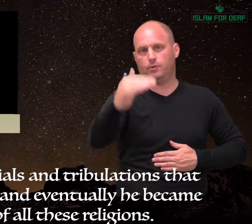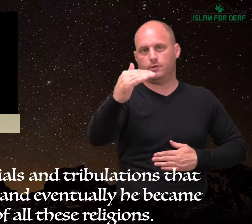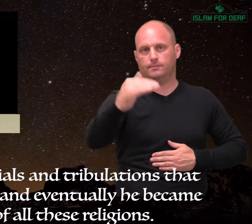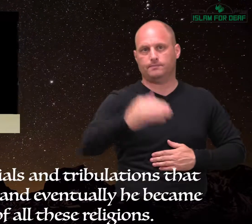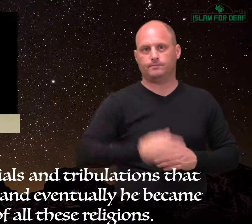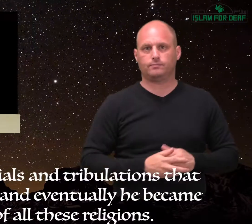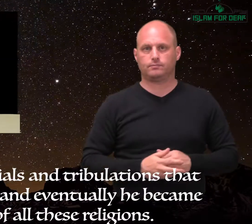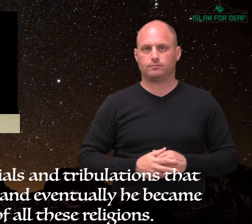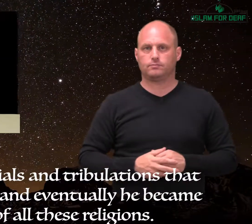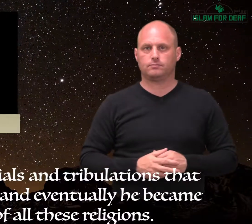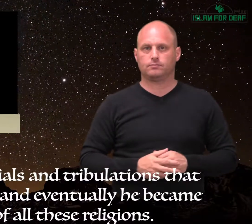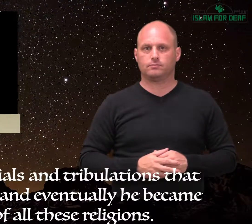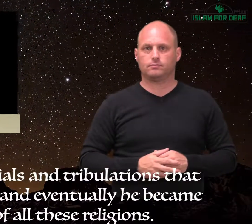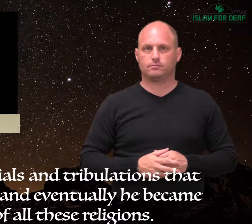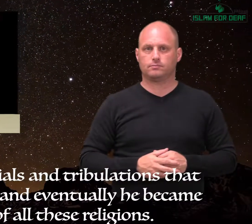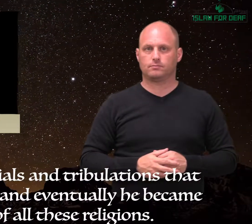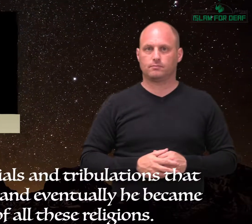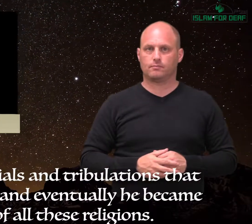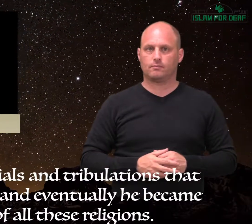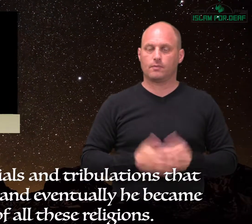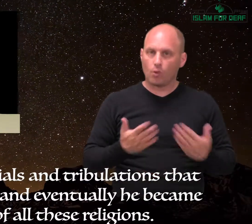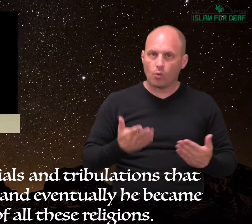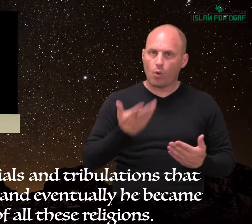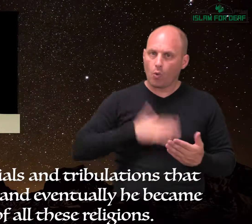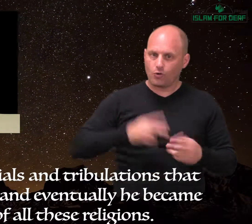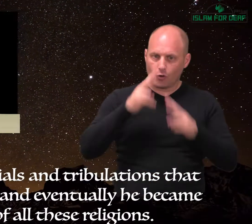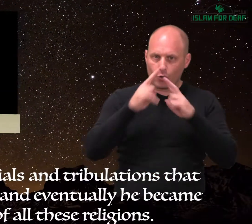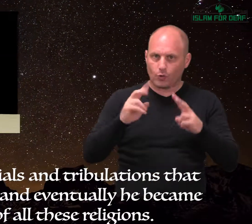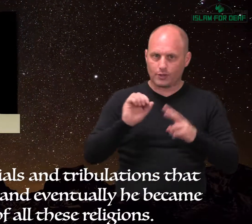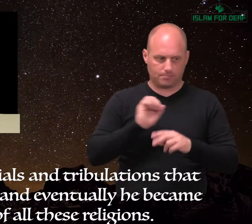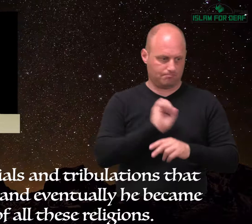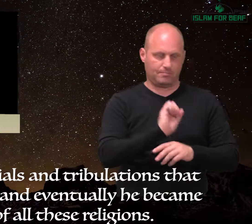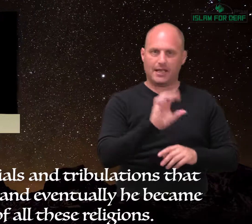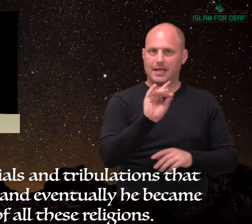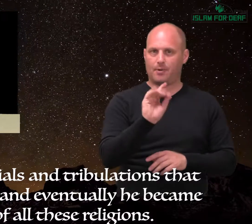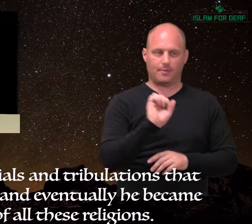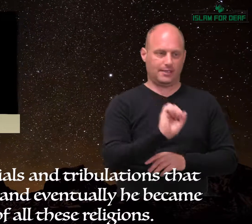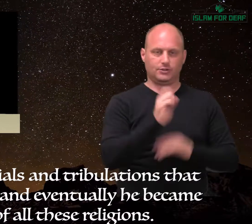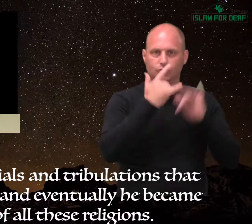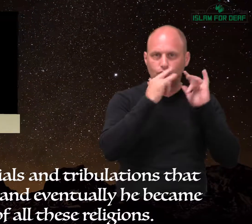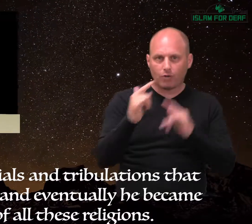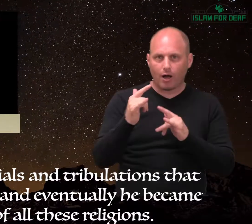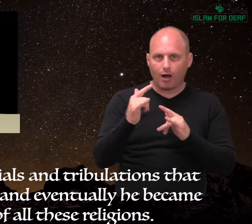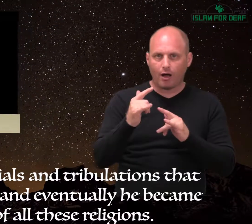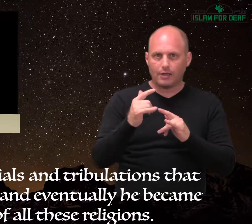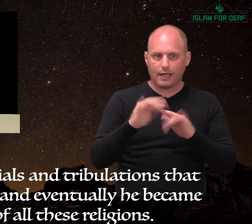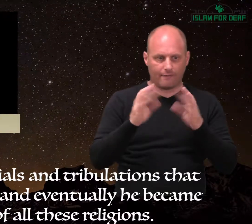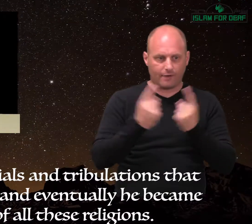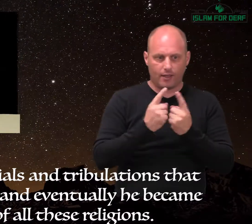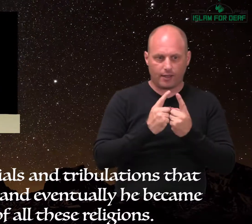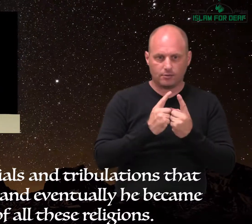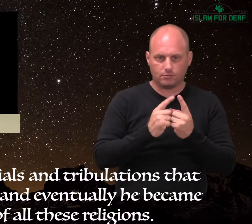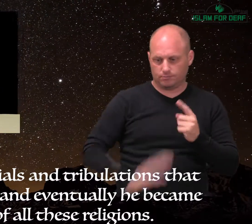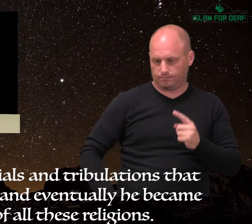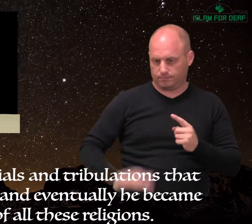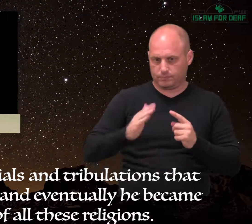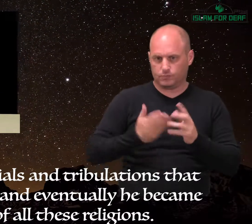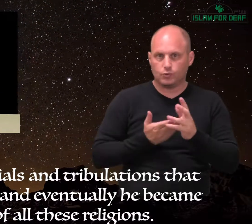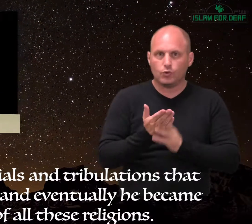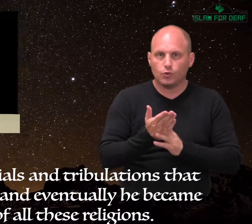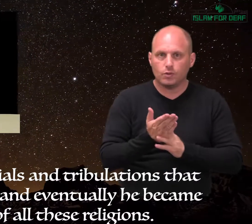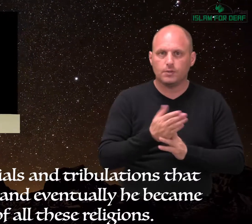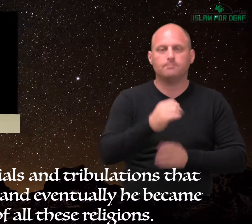Look at the trials and tribulations that he went through and eventually he became the leader